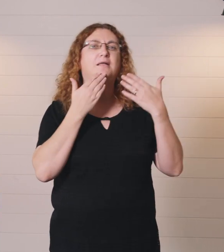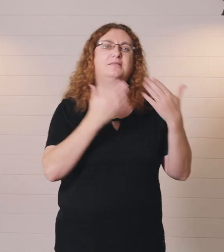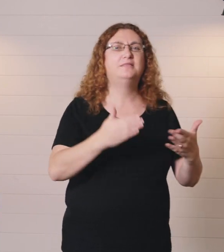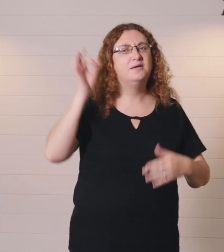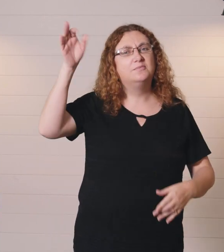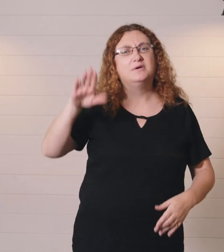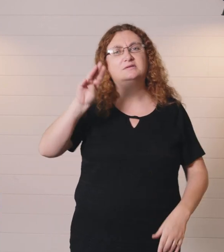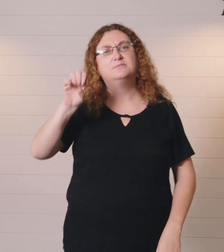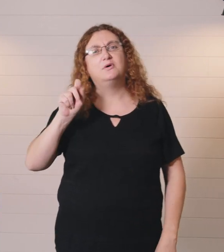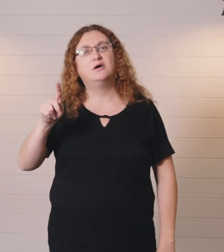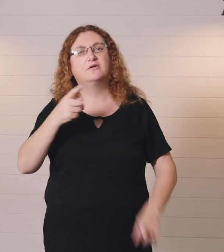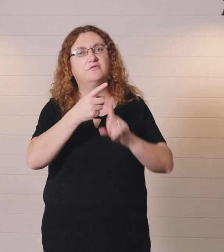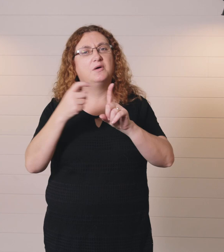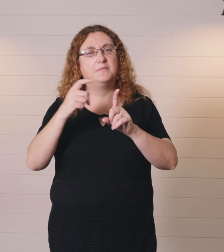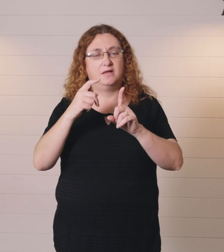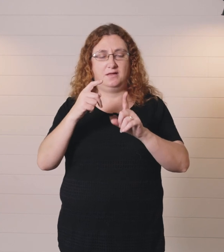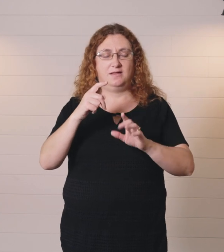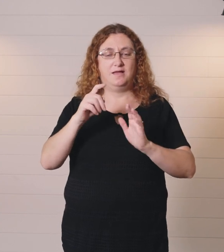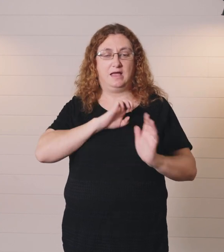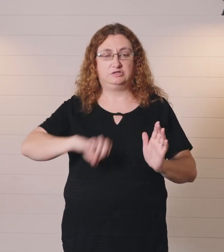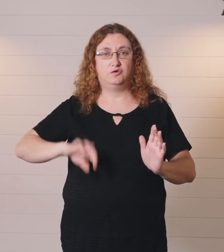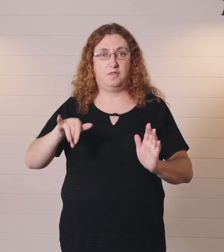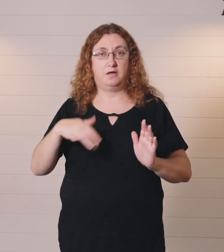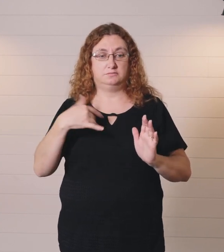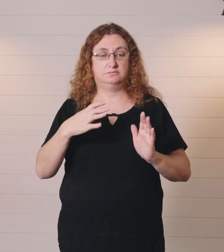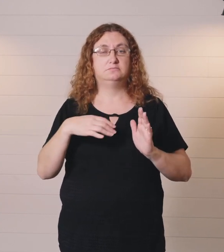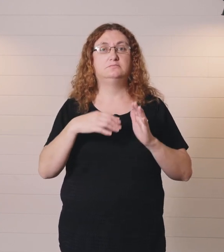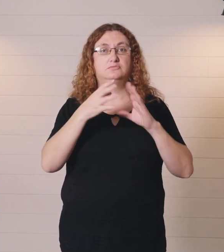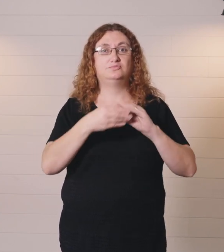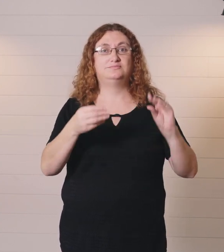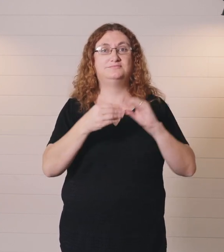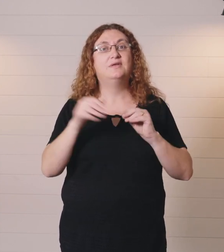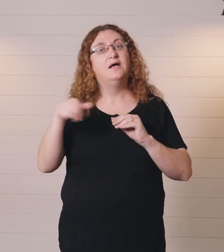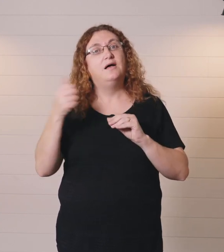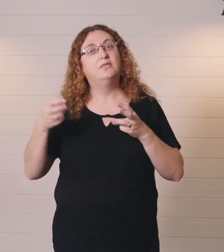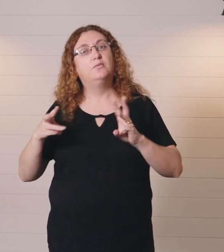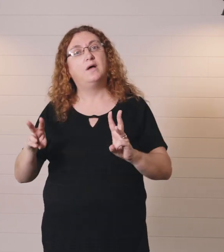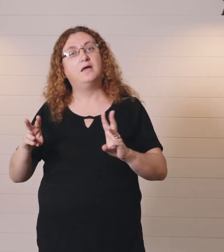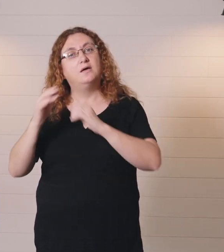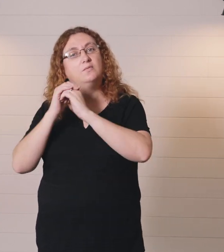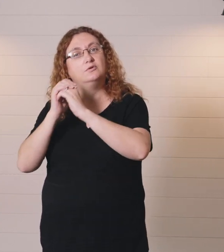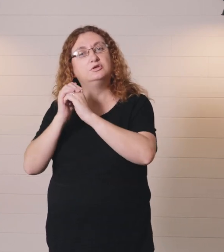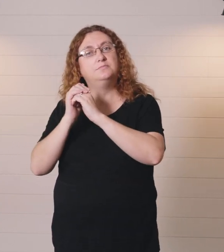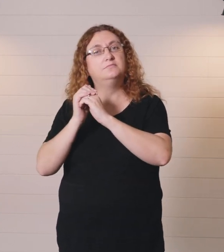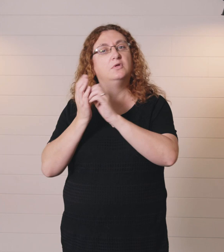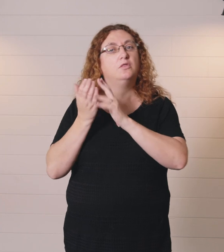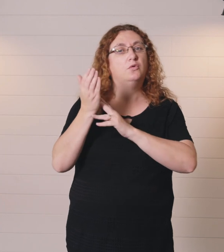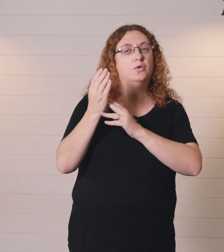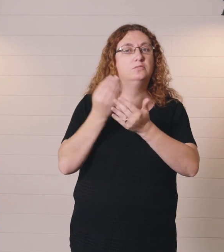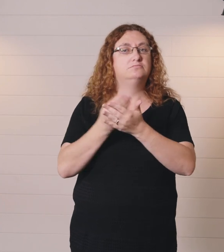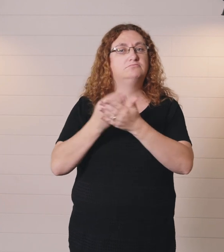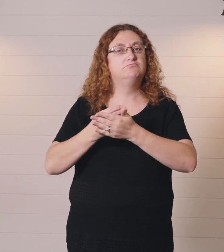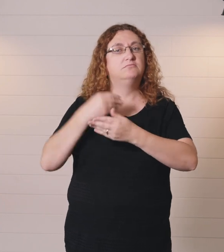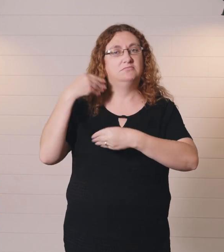Thank you, Pastor Mark, for that message out of Esther. You know, another great way that we have to worship God together is through giving. I mean,